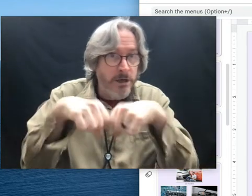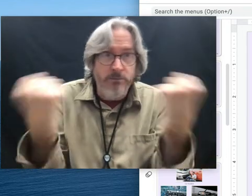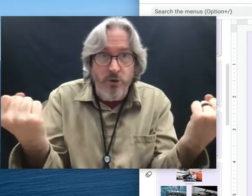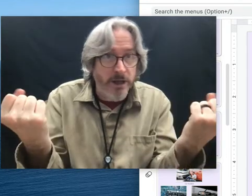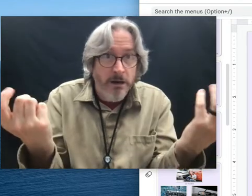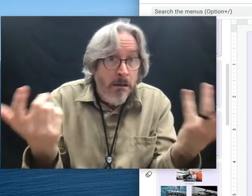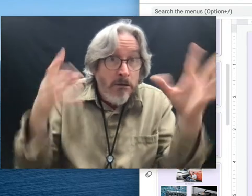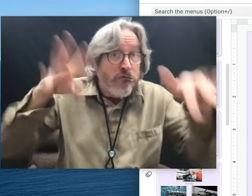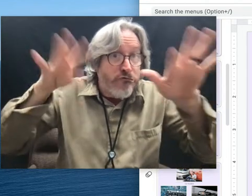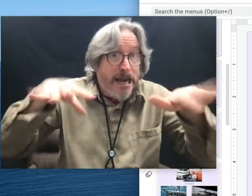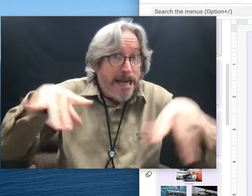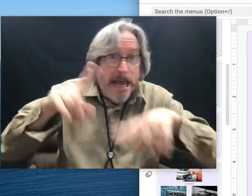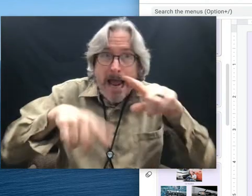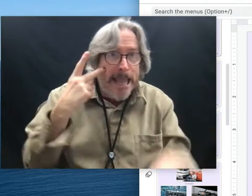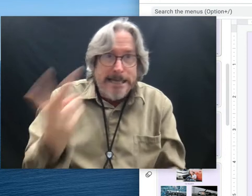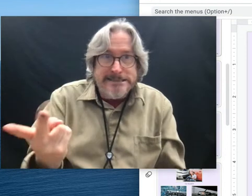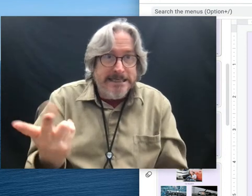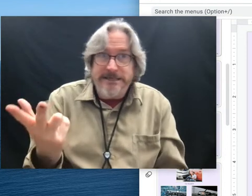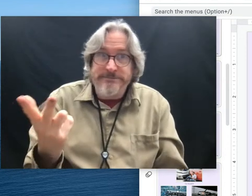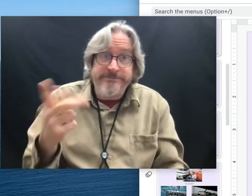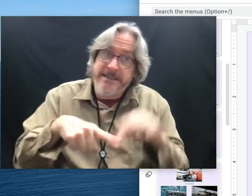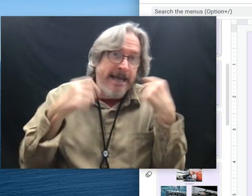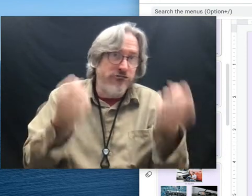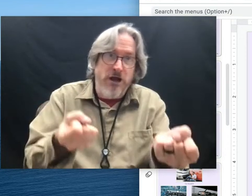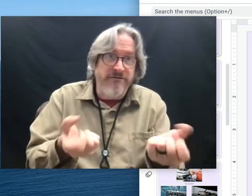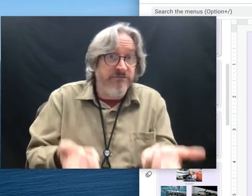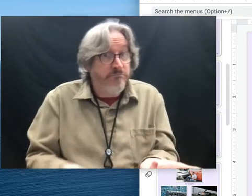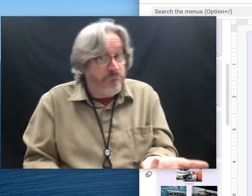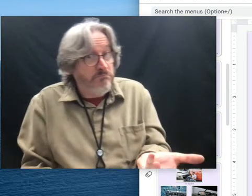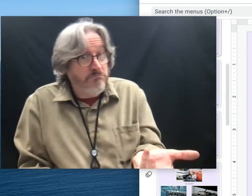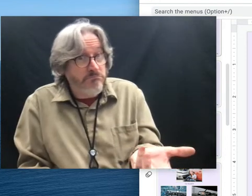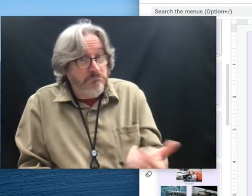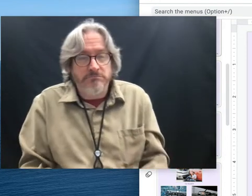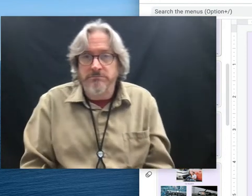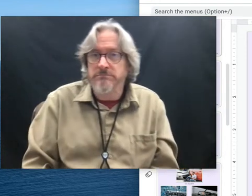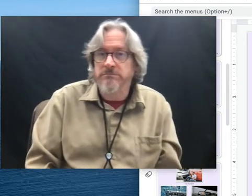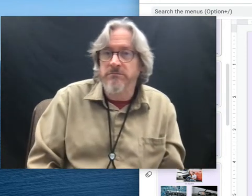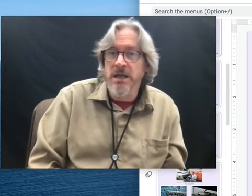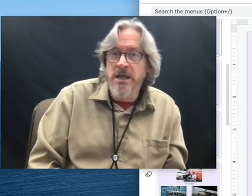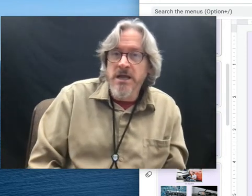wipers, broken. Rain, can't see, can't drive.